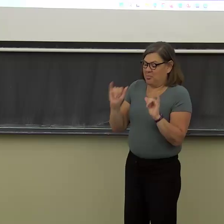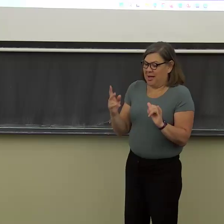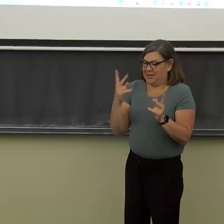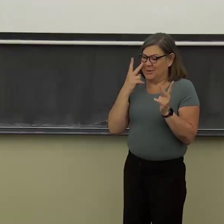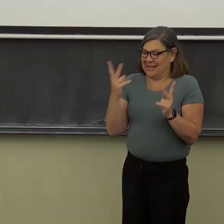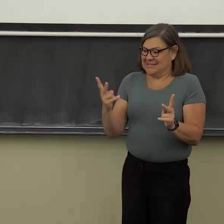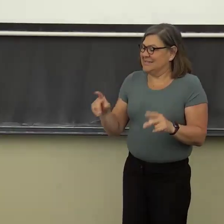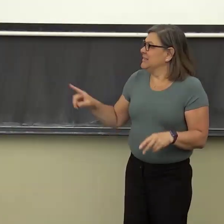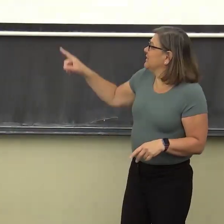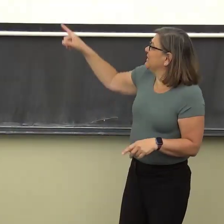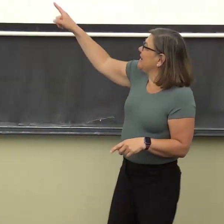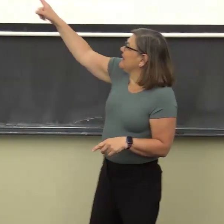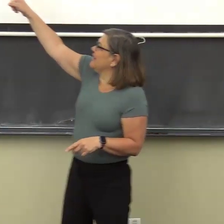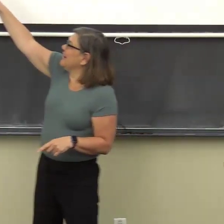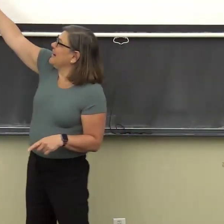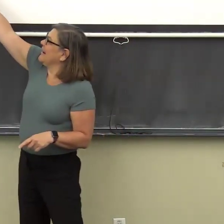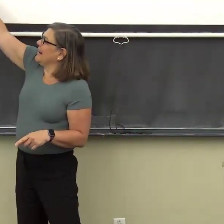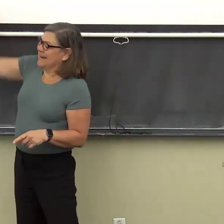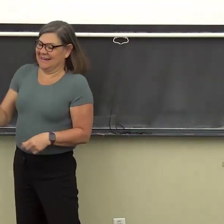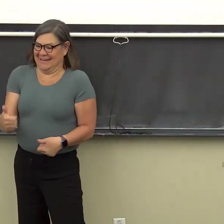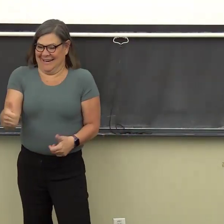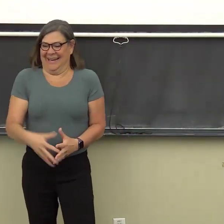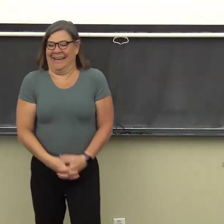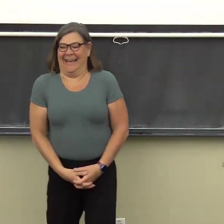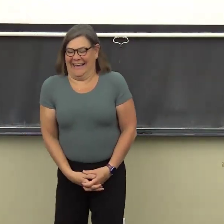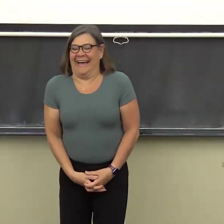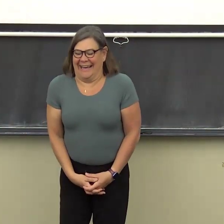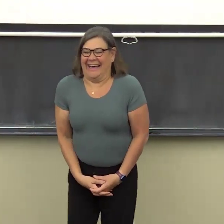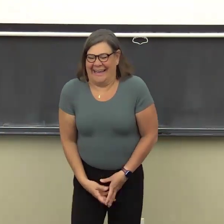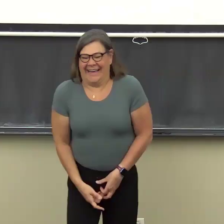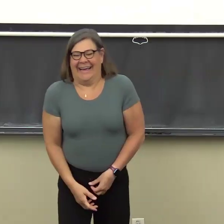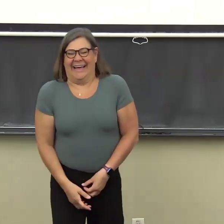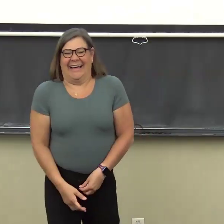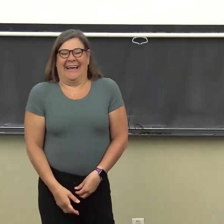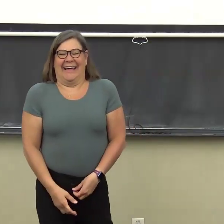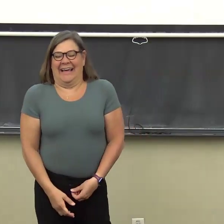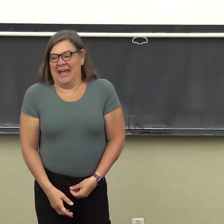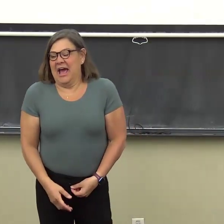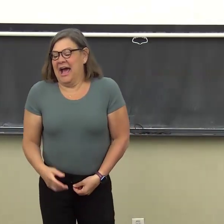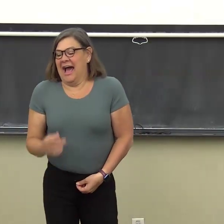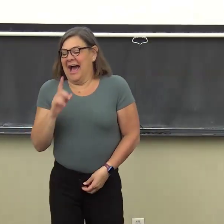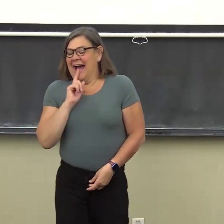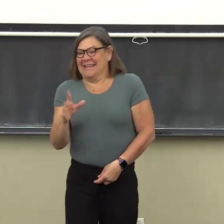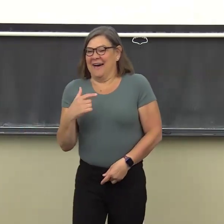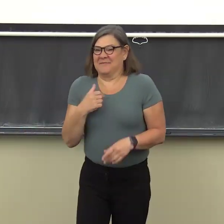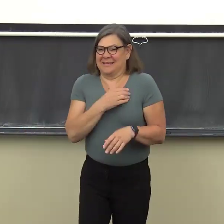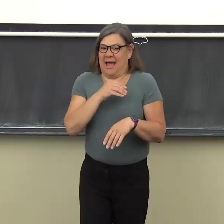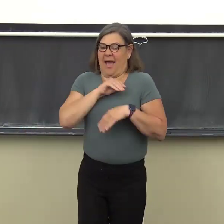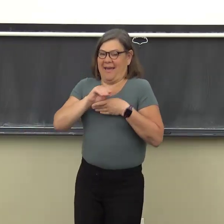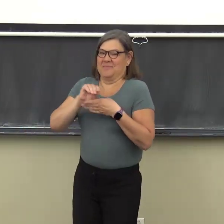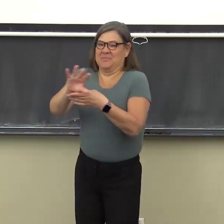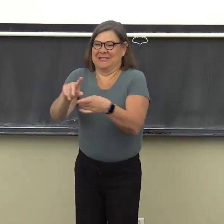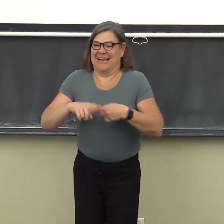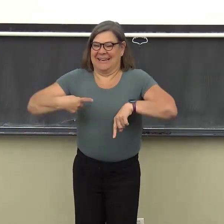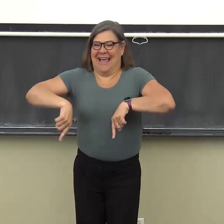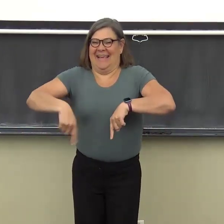depth, but I want to just flag for you, and maybe you know this, or just, yeah. And I'm saying laugh because sometimes I project anxieties onto others that no one was having, and